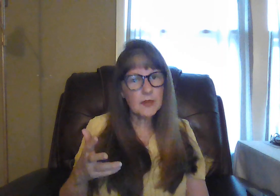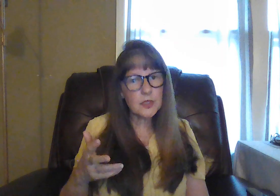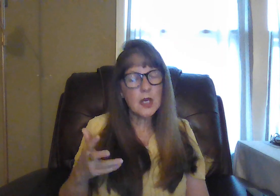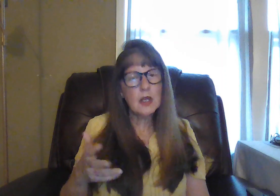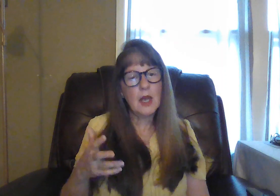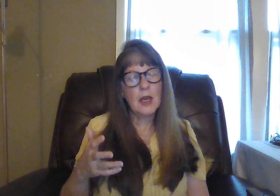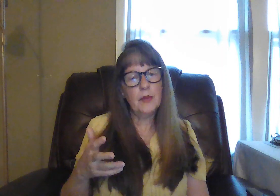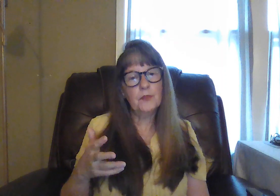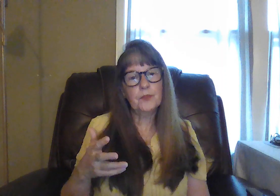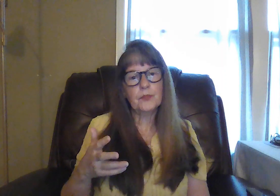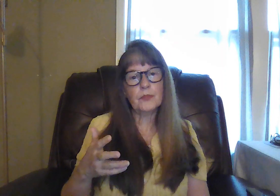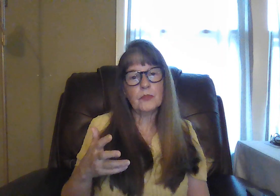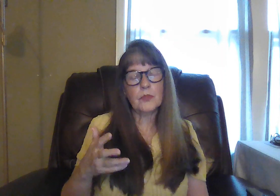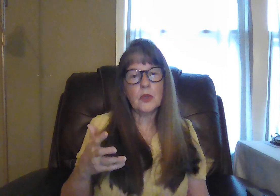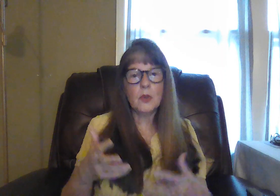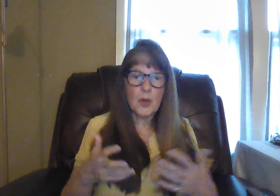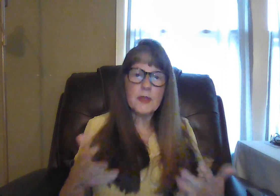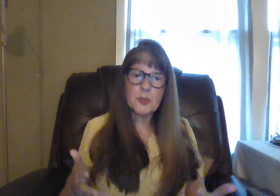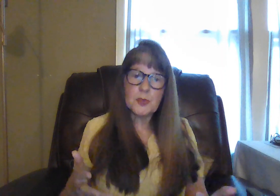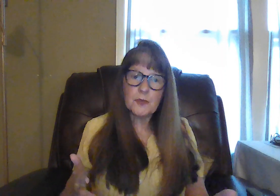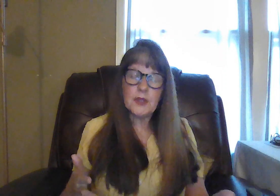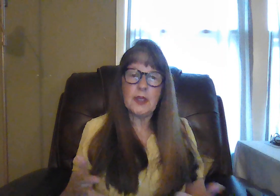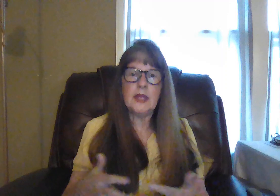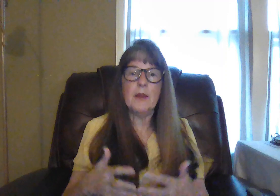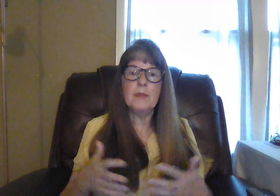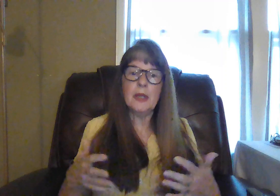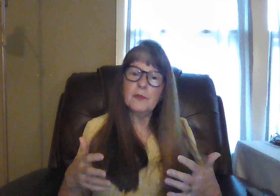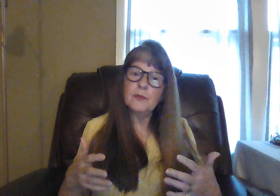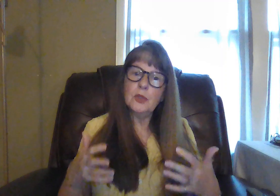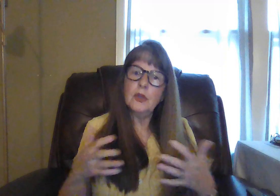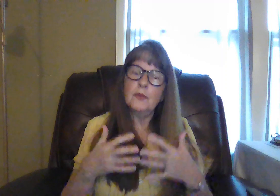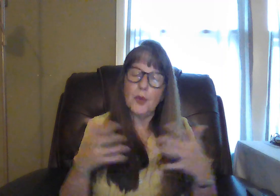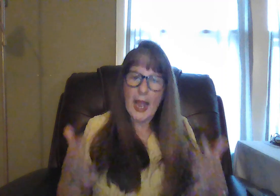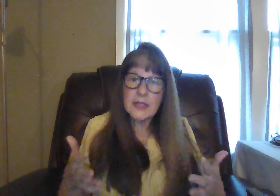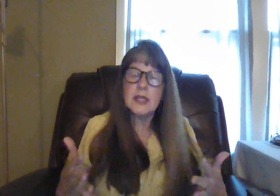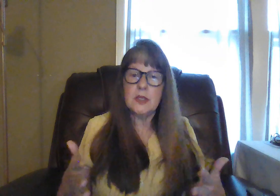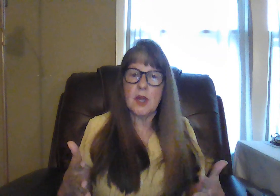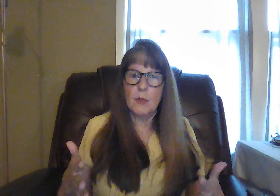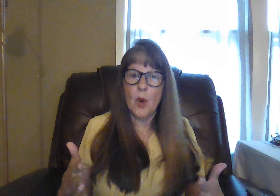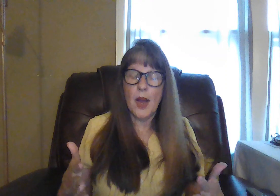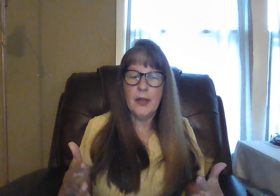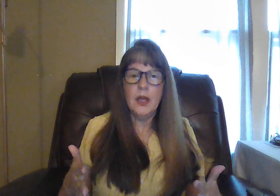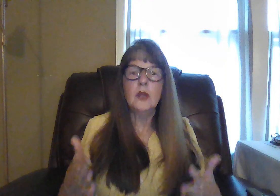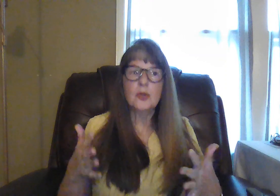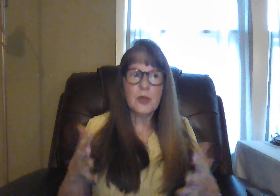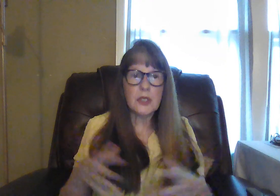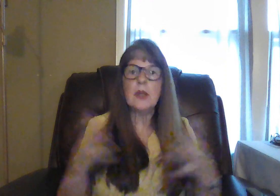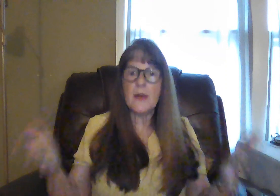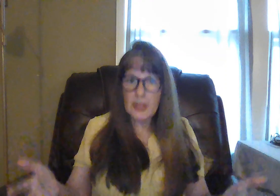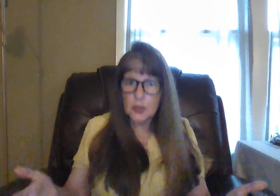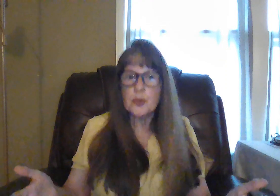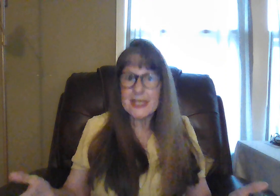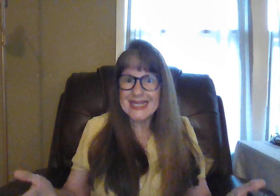sometimes you want to be specific like that. But if you're asking someone, do they still have electricity